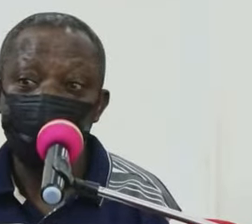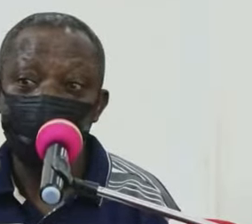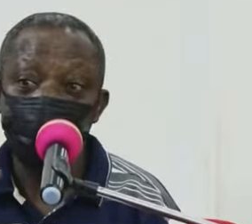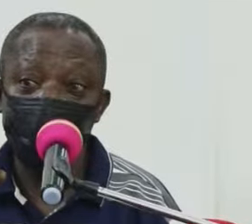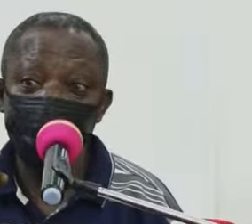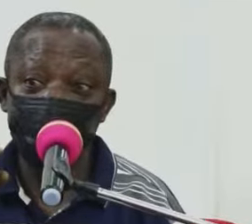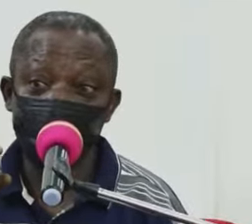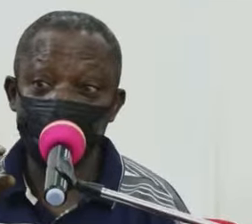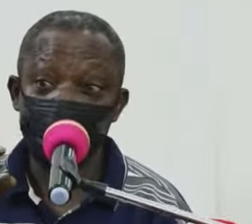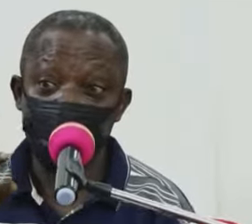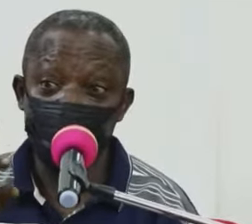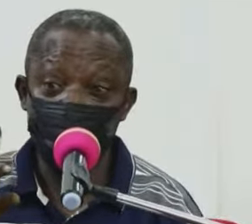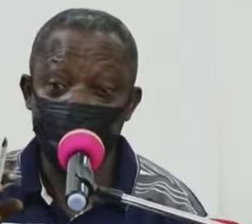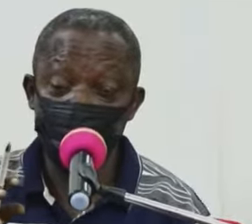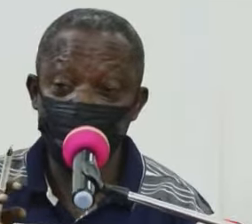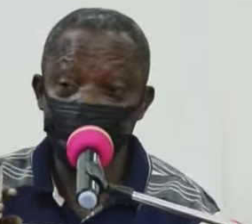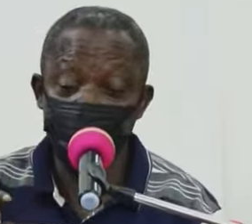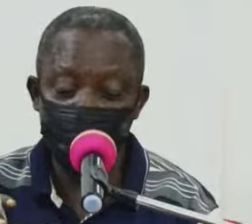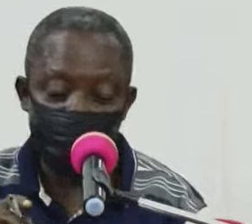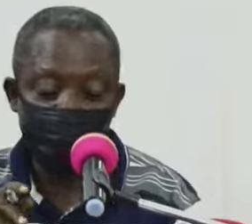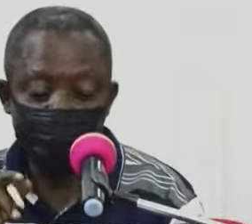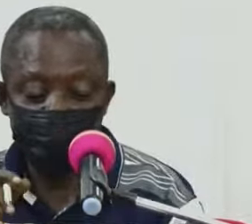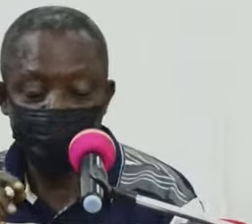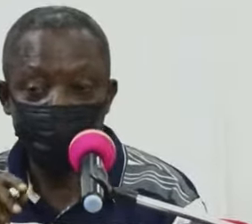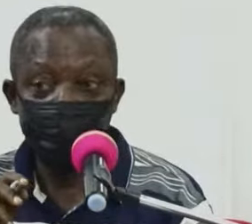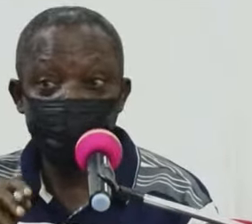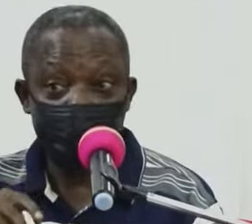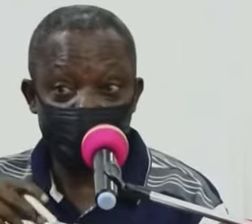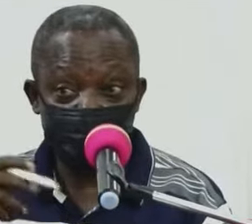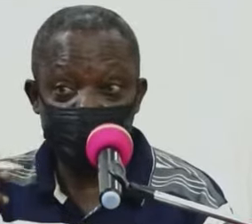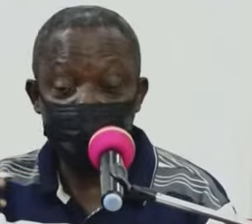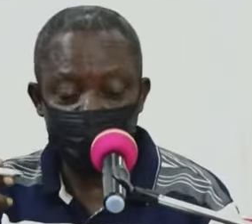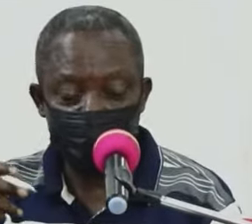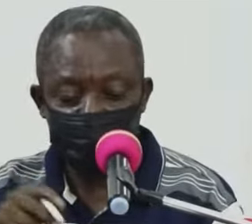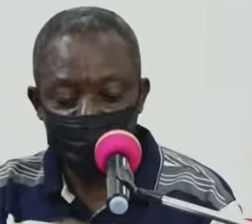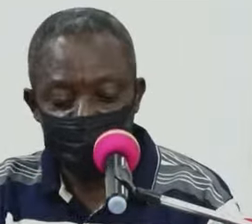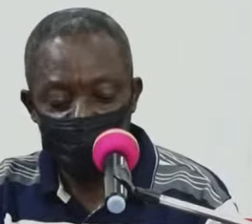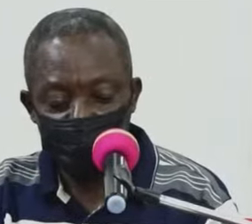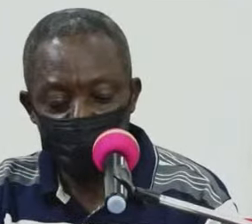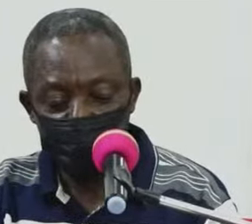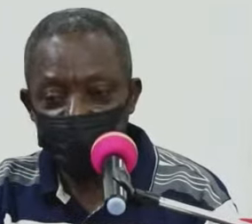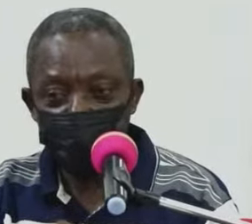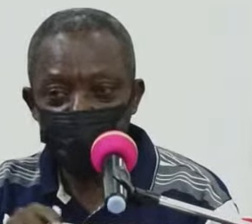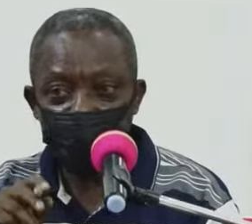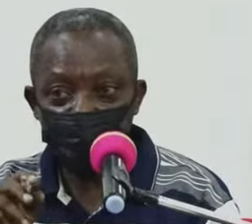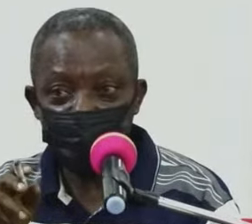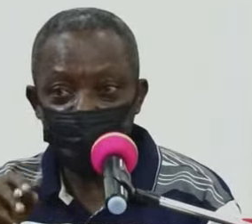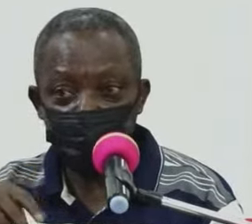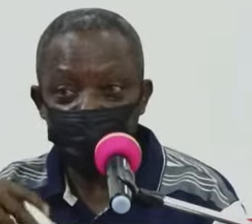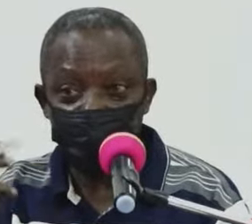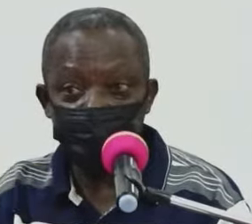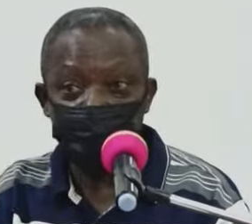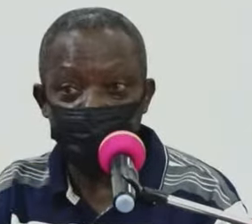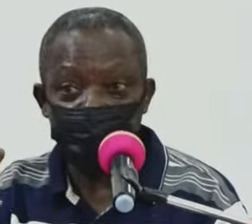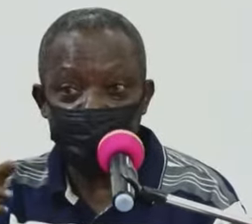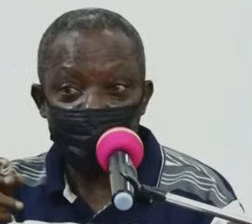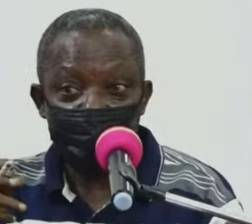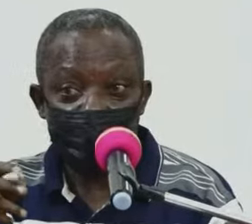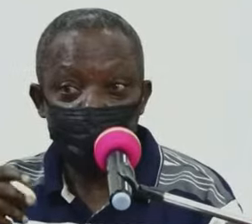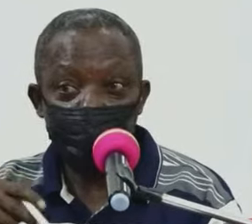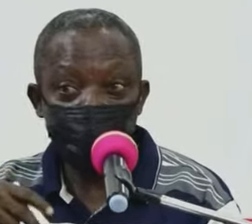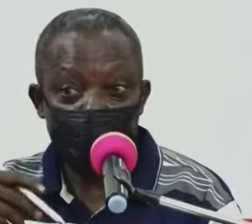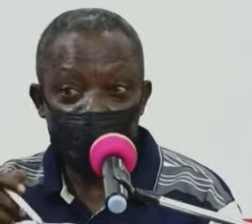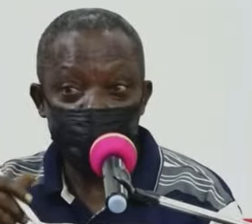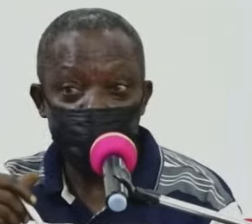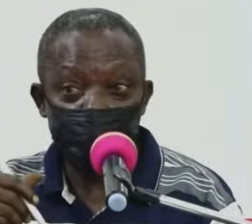tree stumps were the major problem for the boat capsizing and things. Now, are you, having removed the tree stumps,